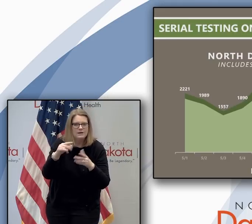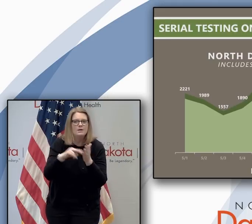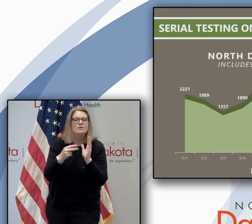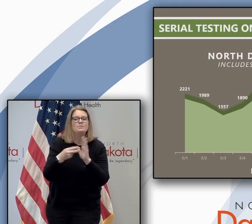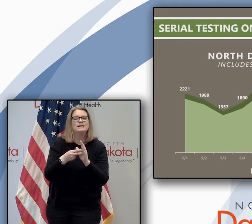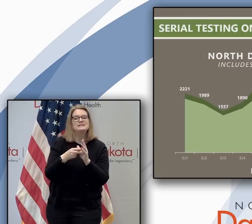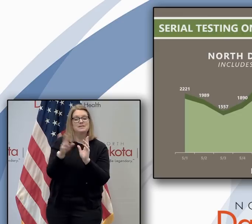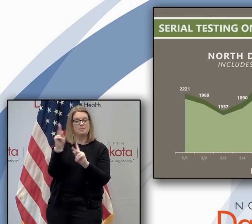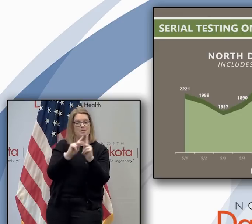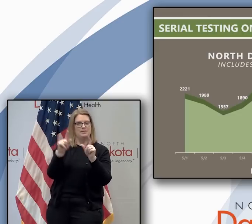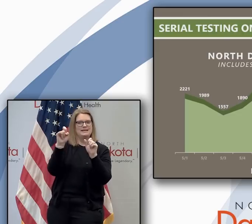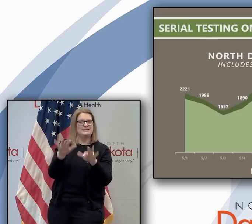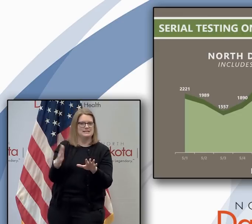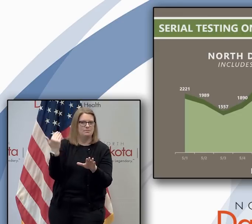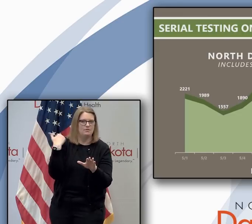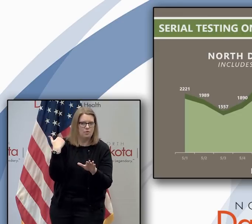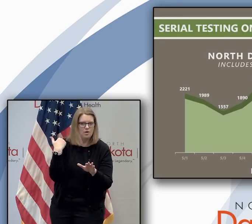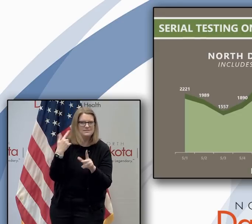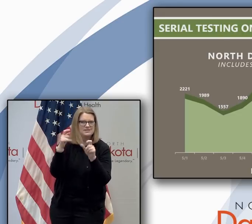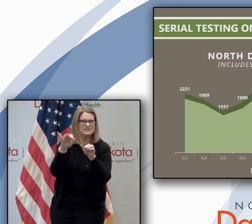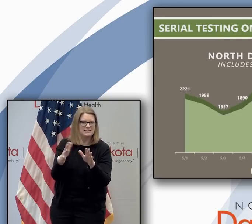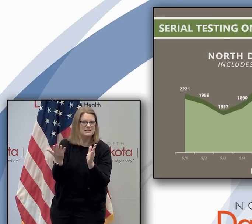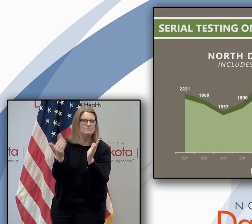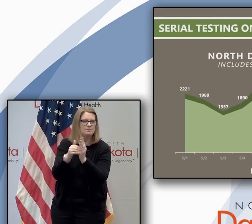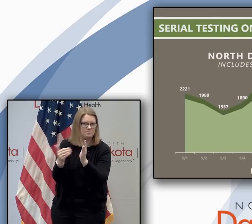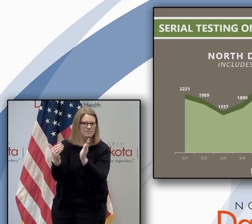add those two numbers together, that's when you get to the